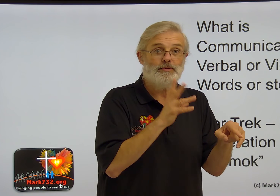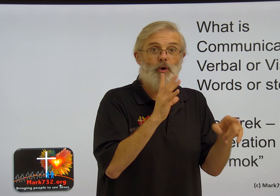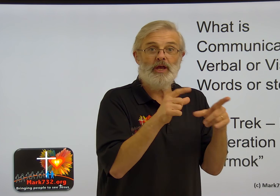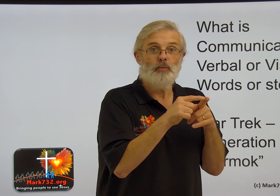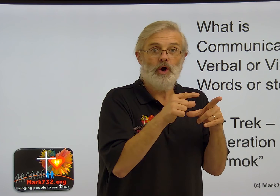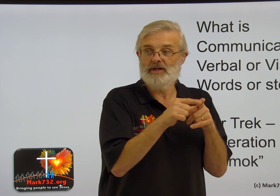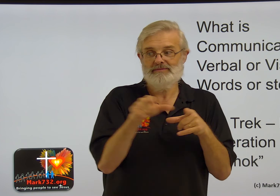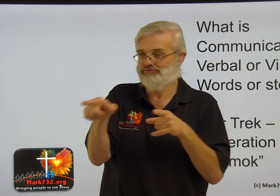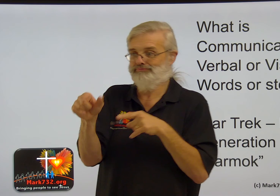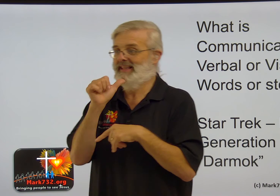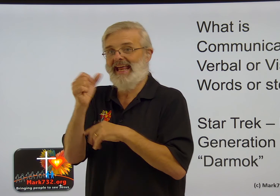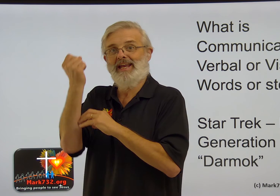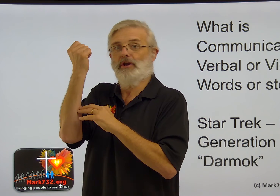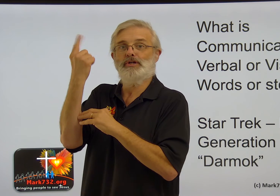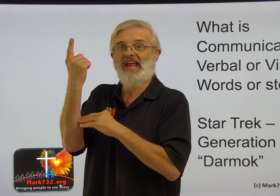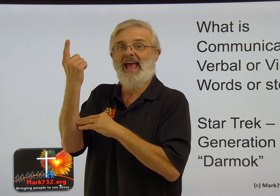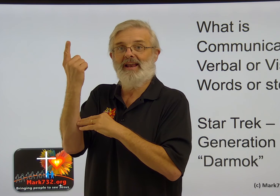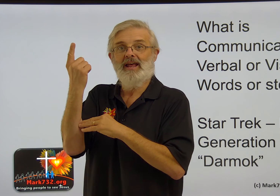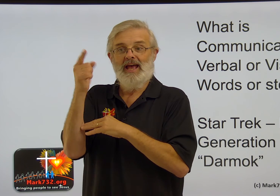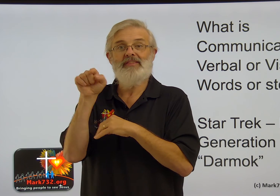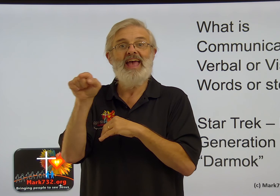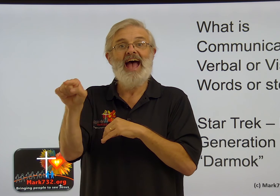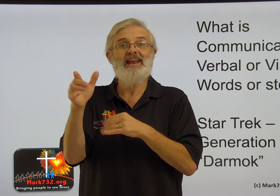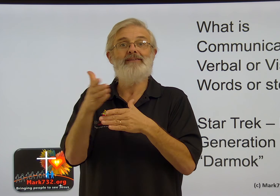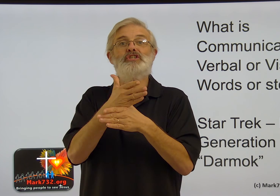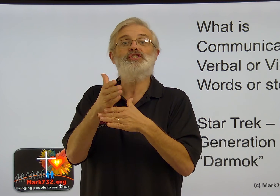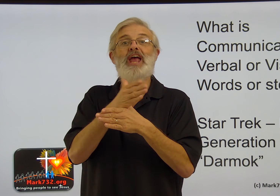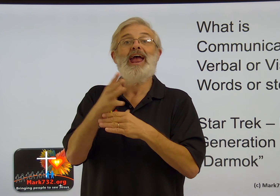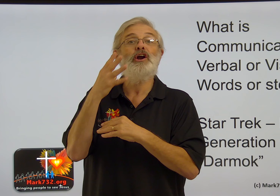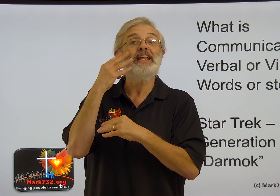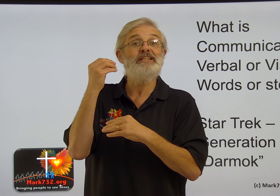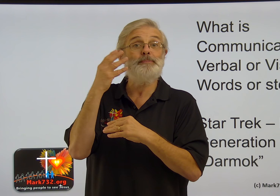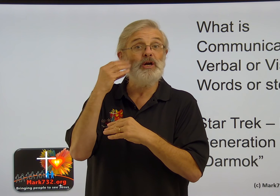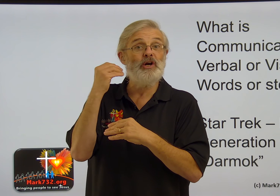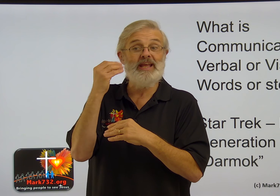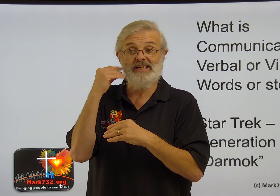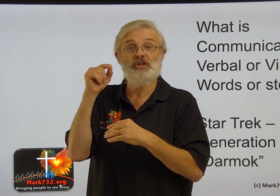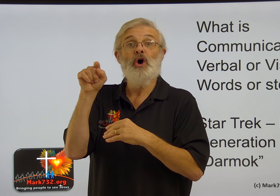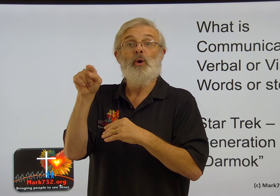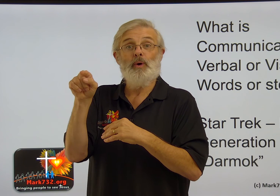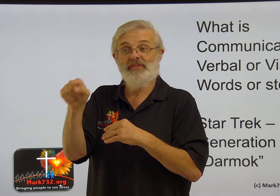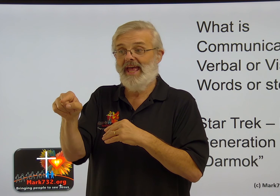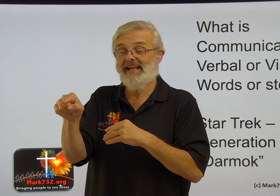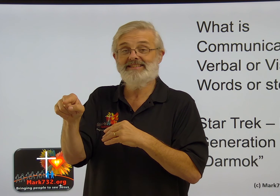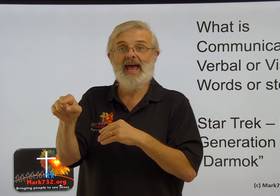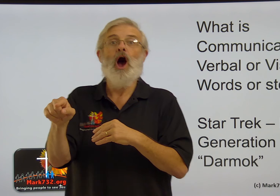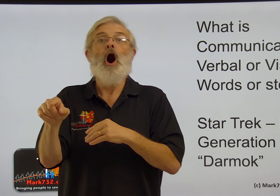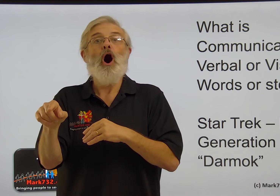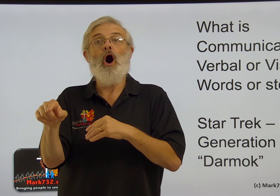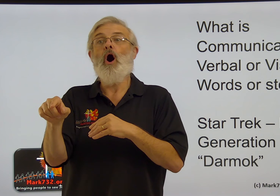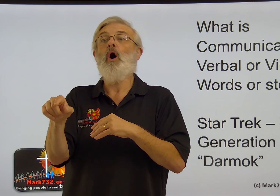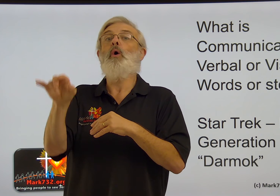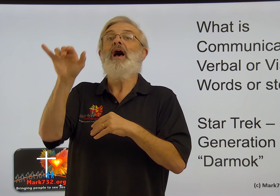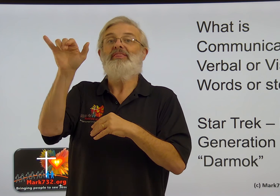in words, they didn't understand. And they had to have a shared experience where they could say, oh,